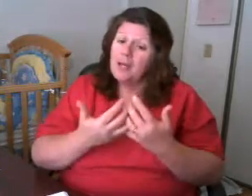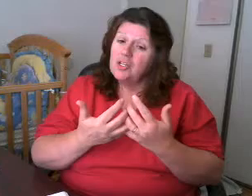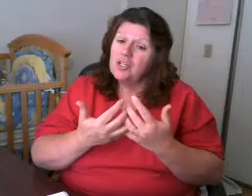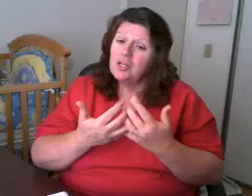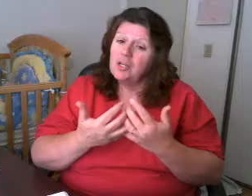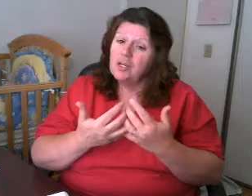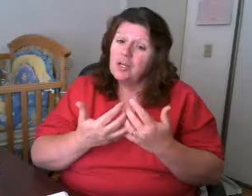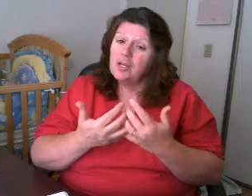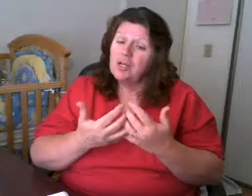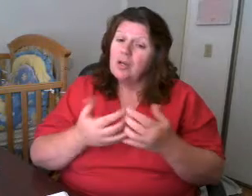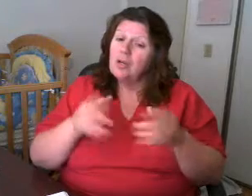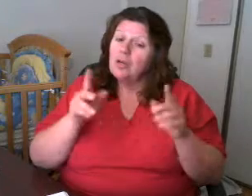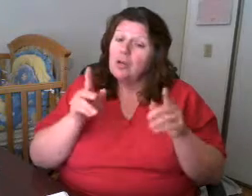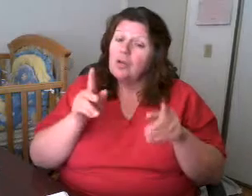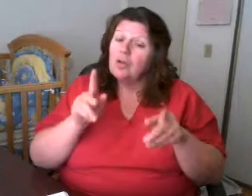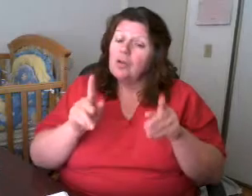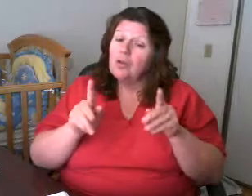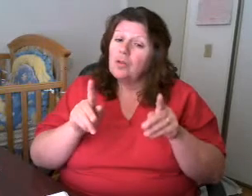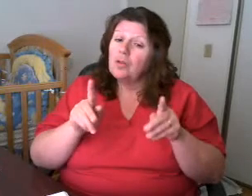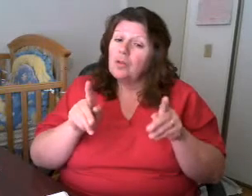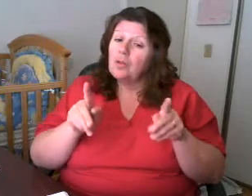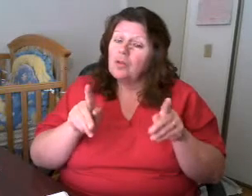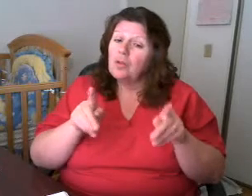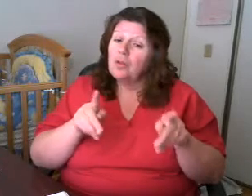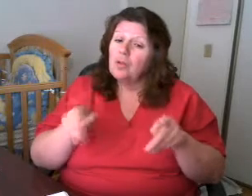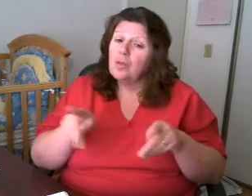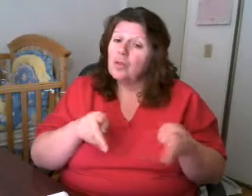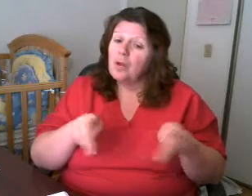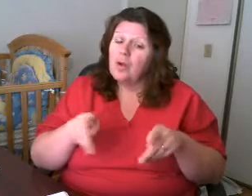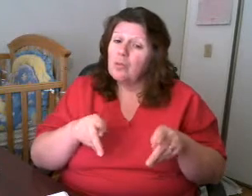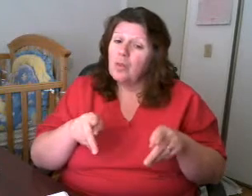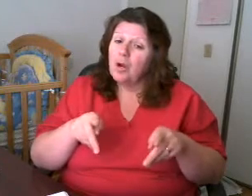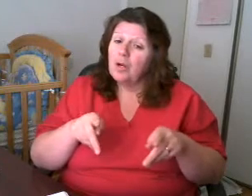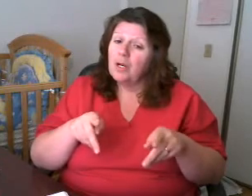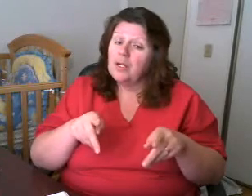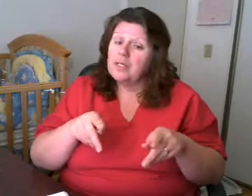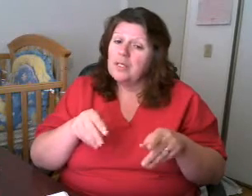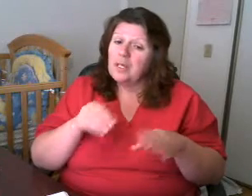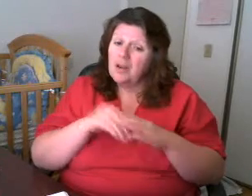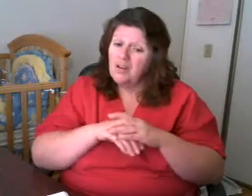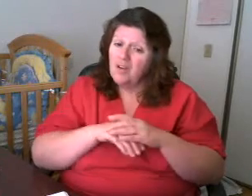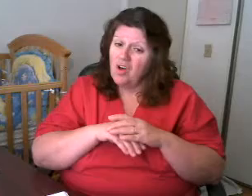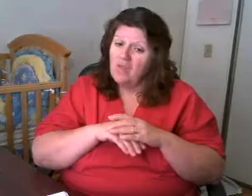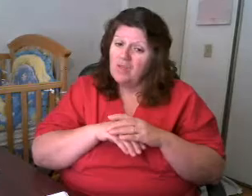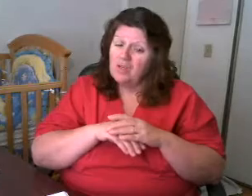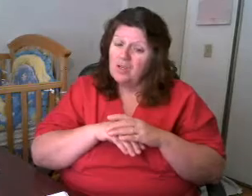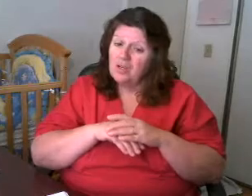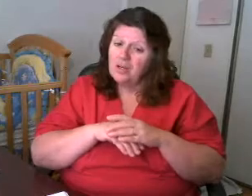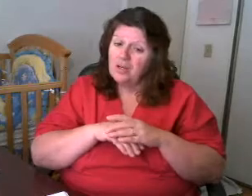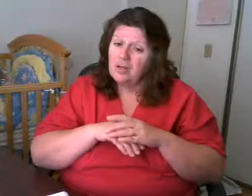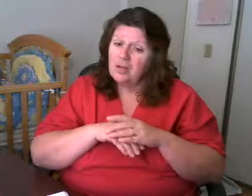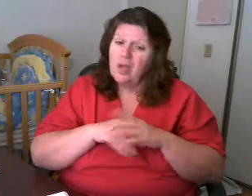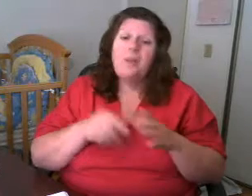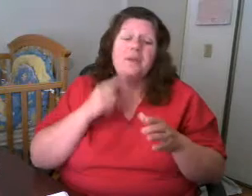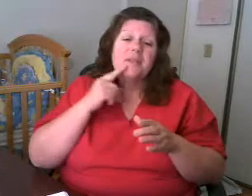the parties involved doesn't mean just the deaf person. It means the hearing person or people and the deaf person or